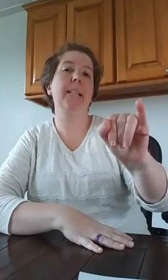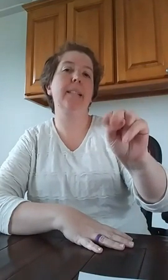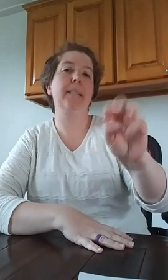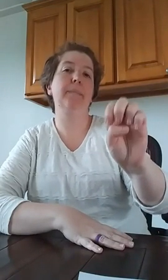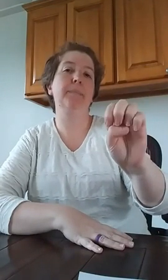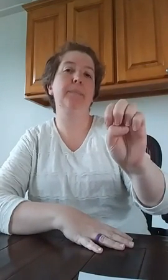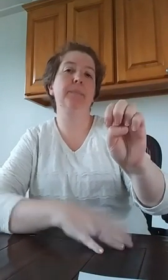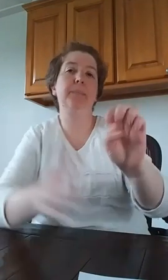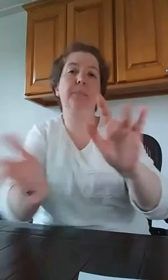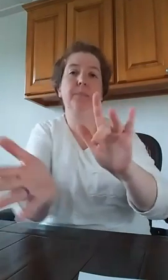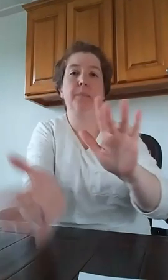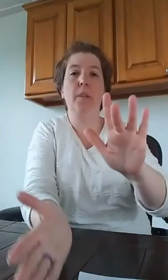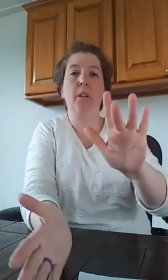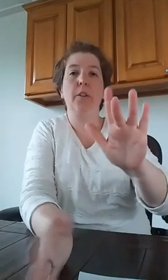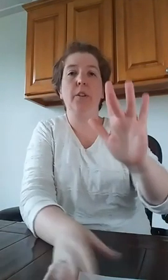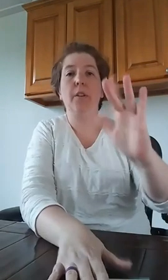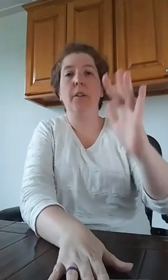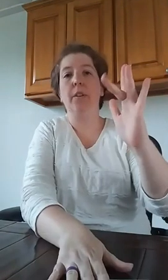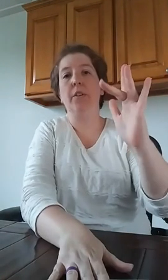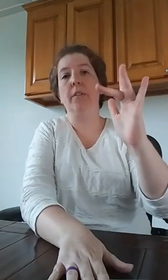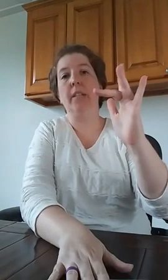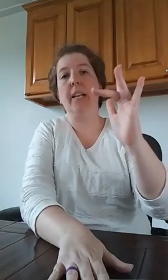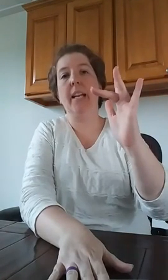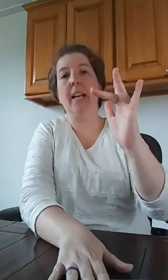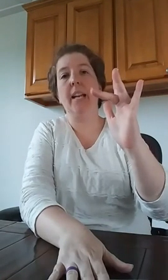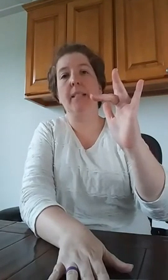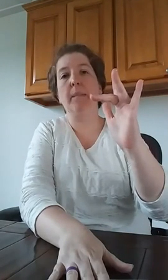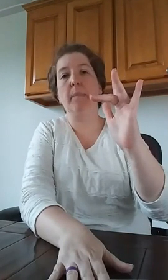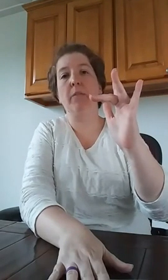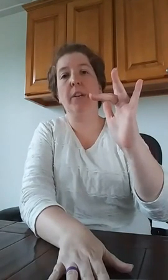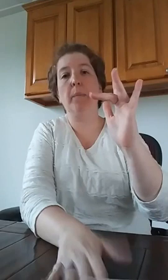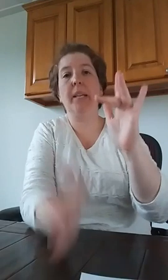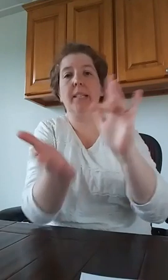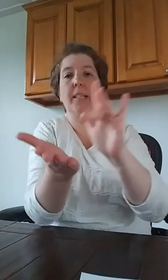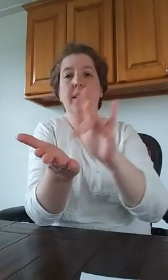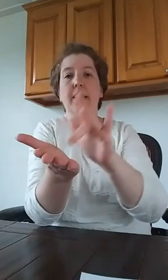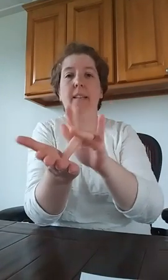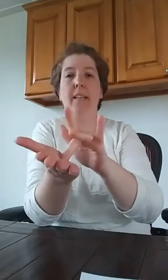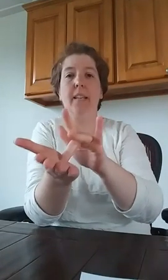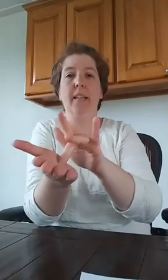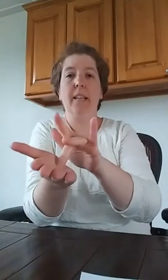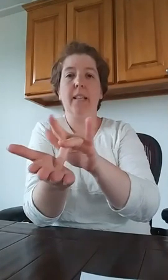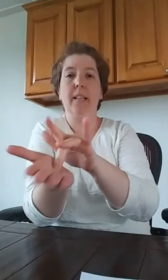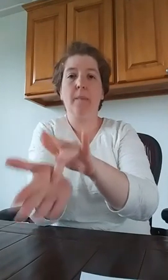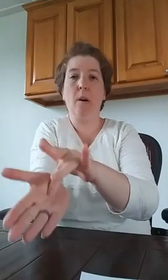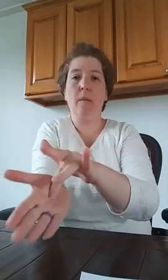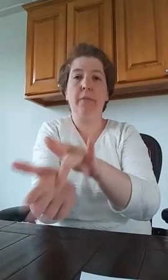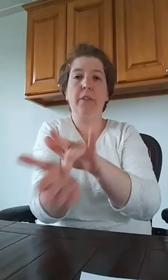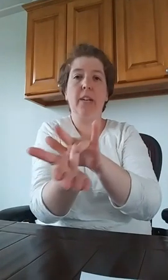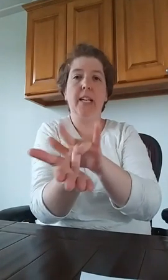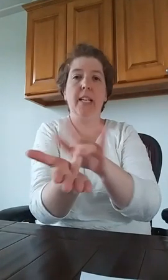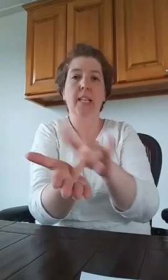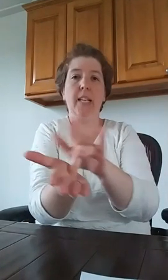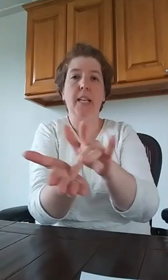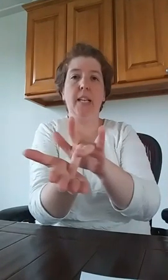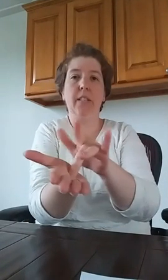your signing hand has the middle finger bit in the palm of your hand and